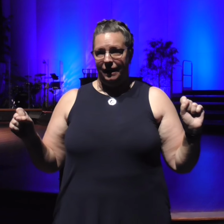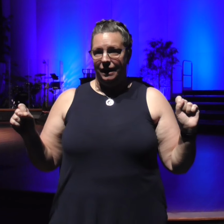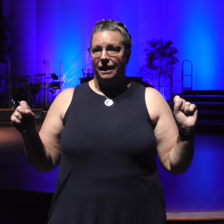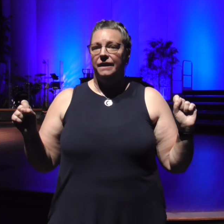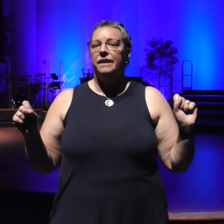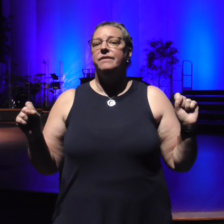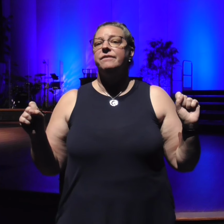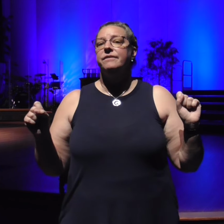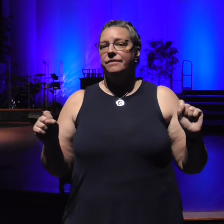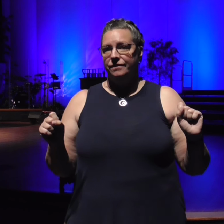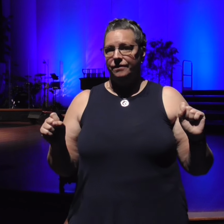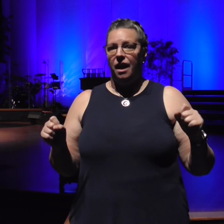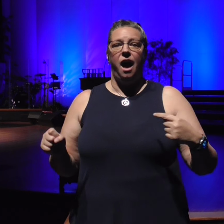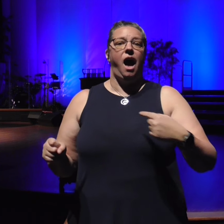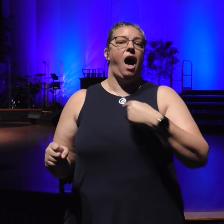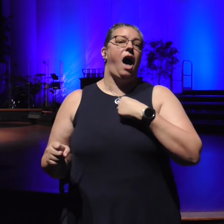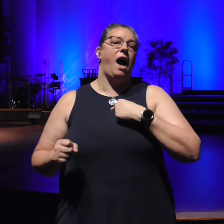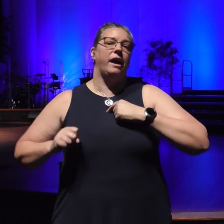I am